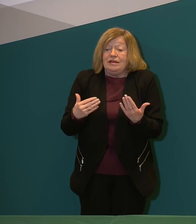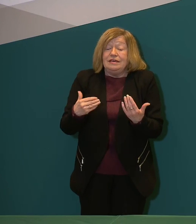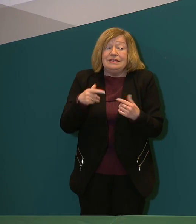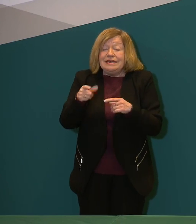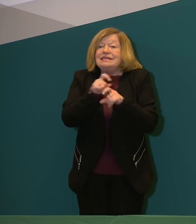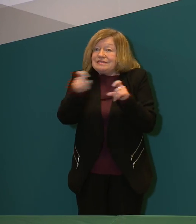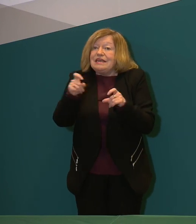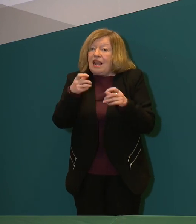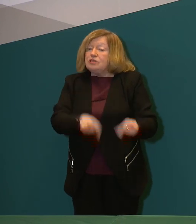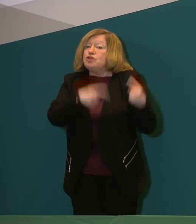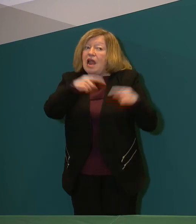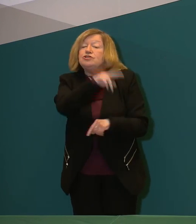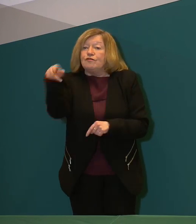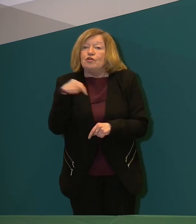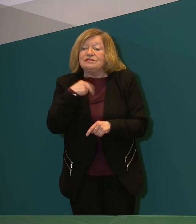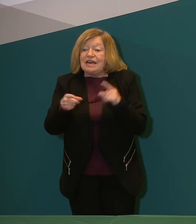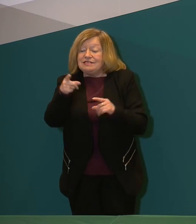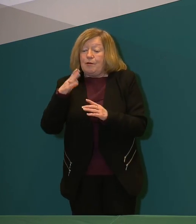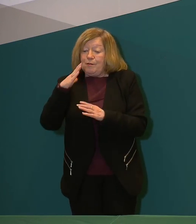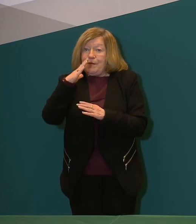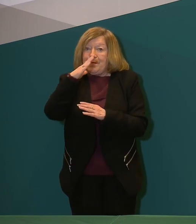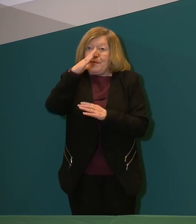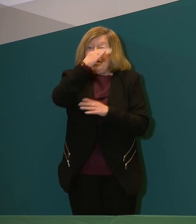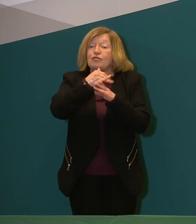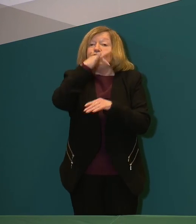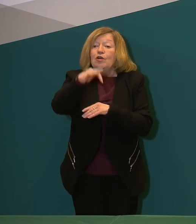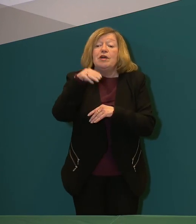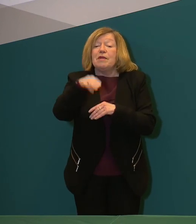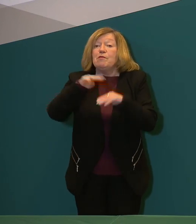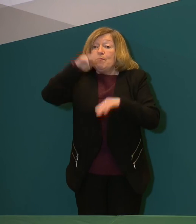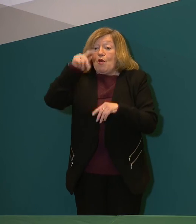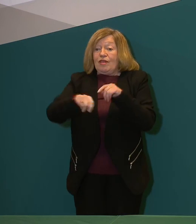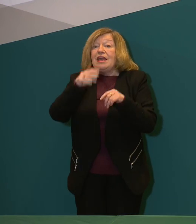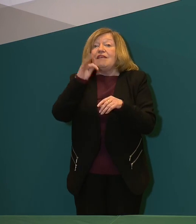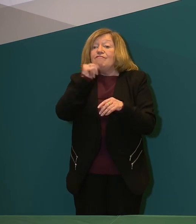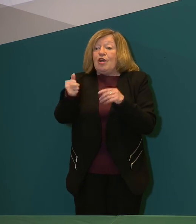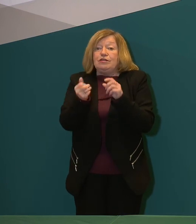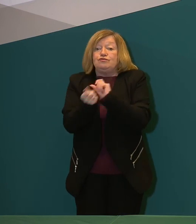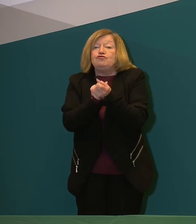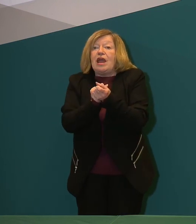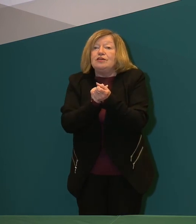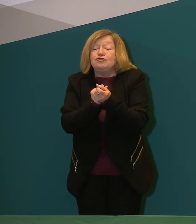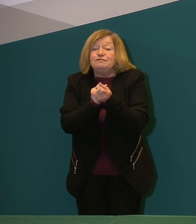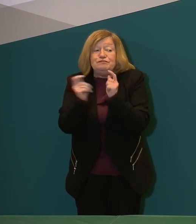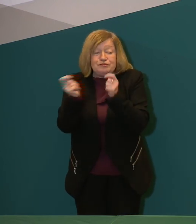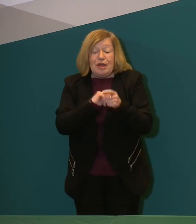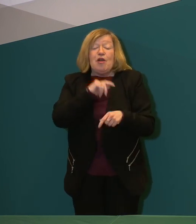still create a challenge for us as it peaks at a point in the future that may be further than it would have otherwise peaked. But the package of measures